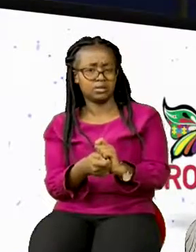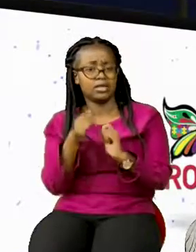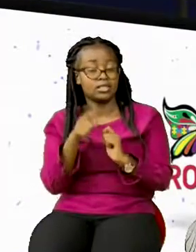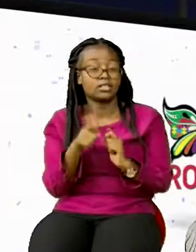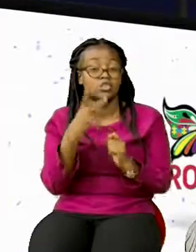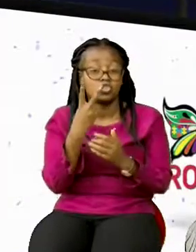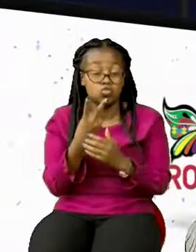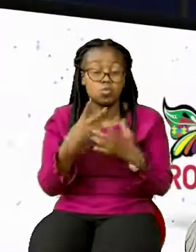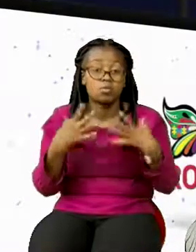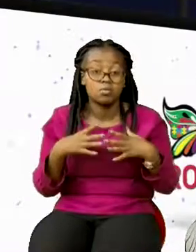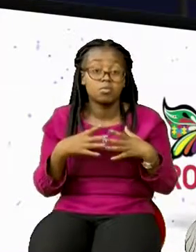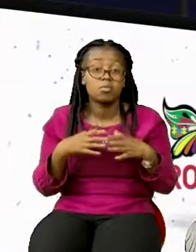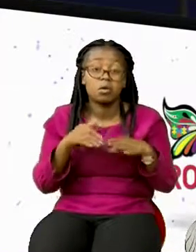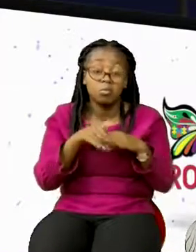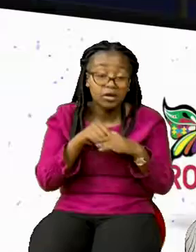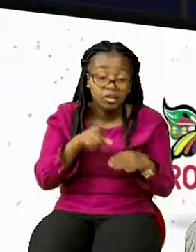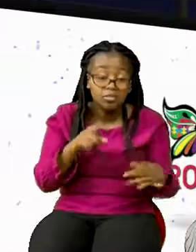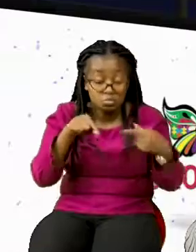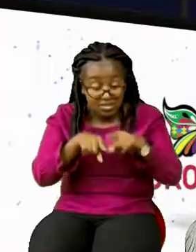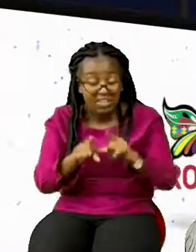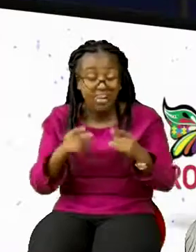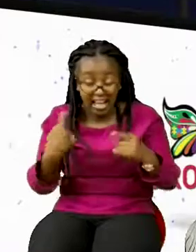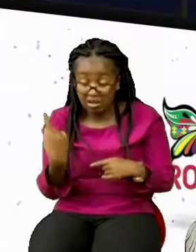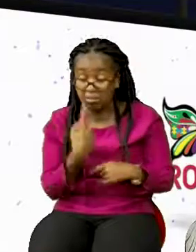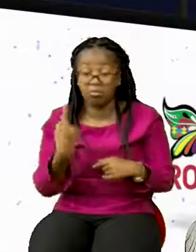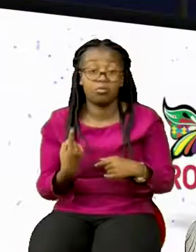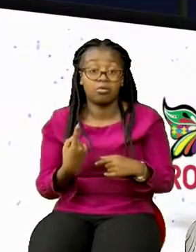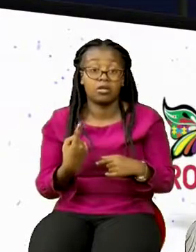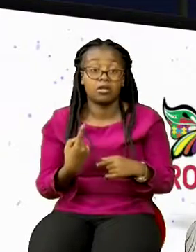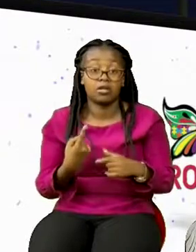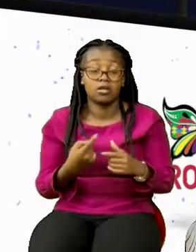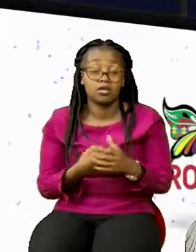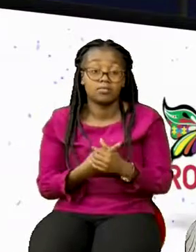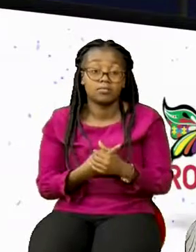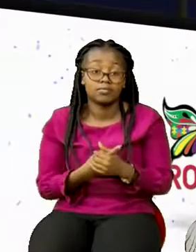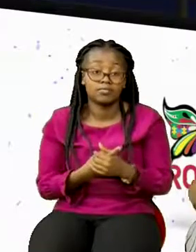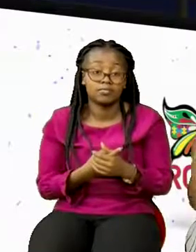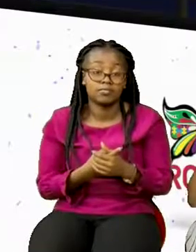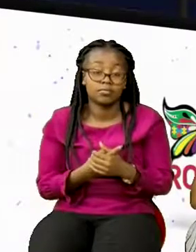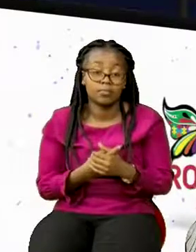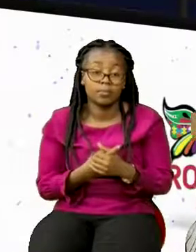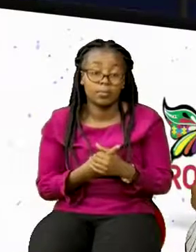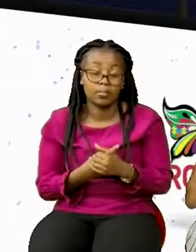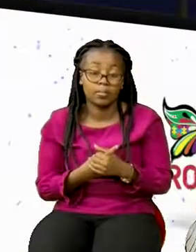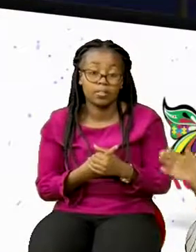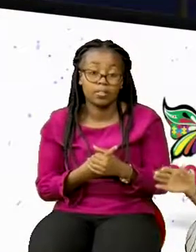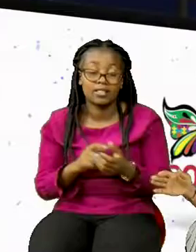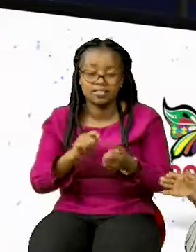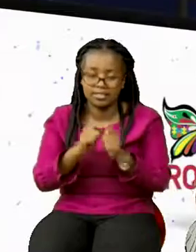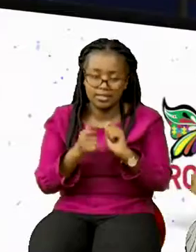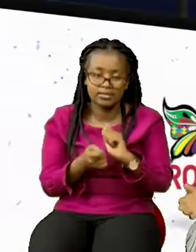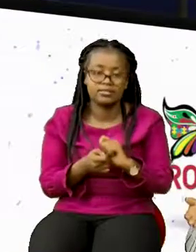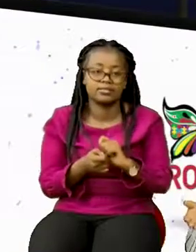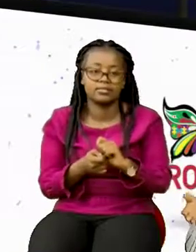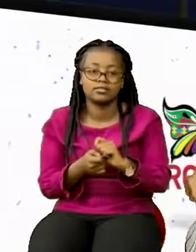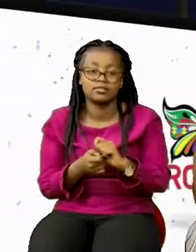these two people can exist in you as an individual and actually can come out at any time. Like the change can